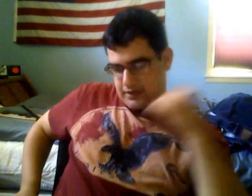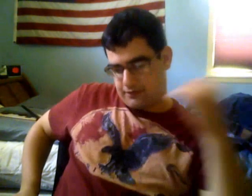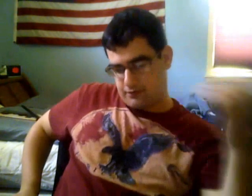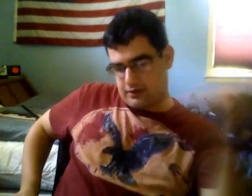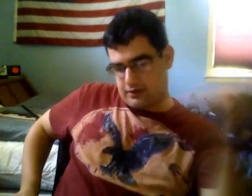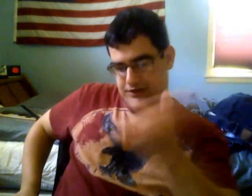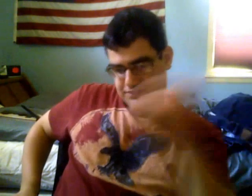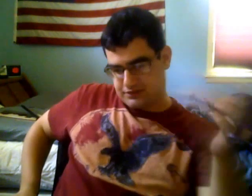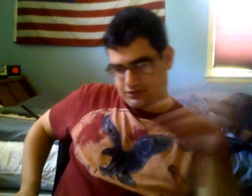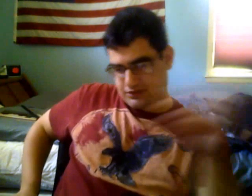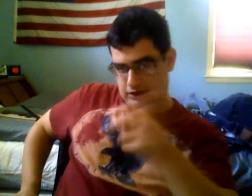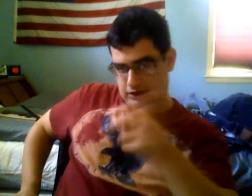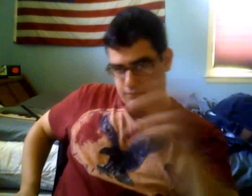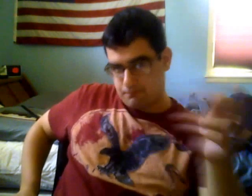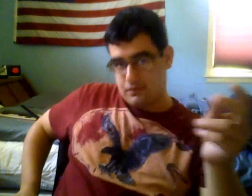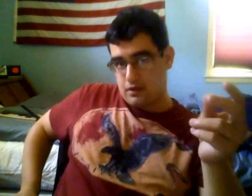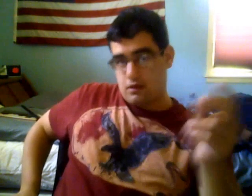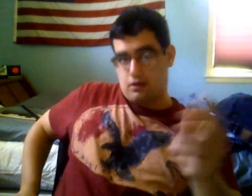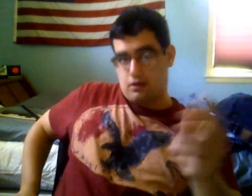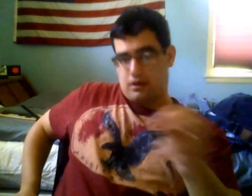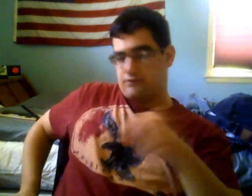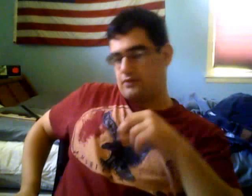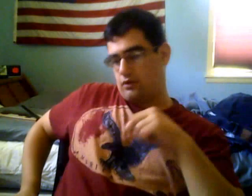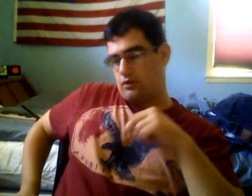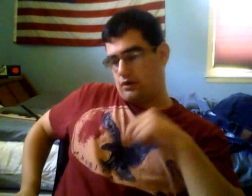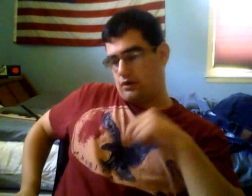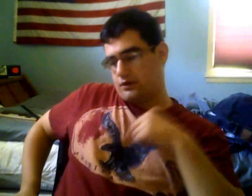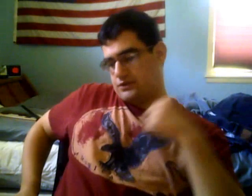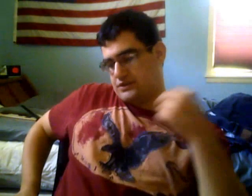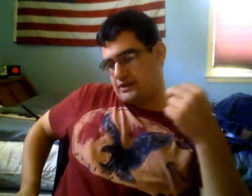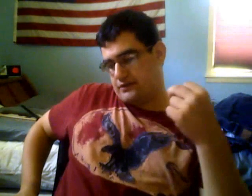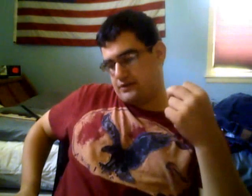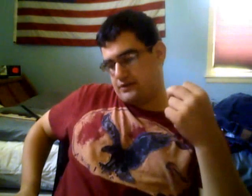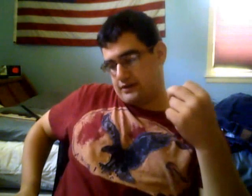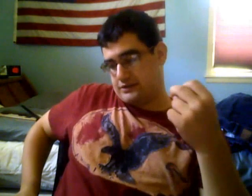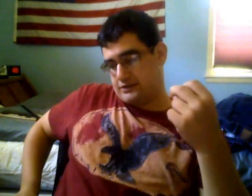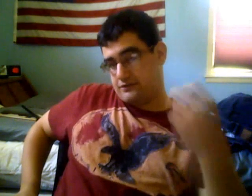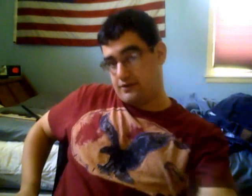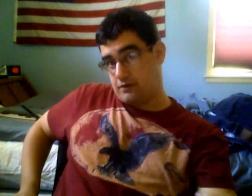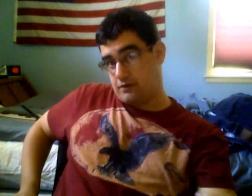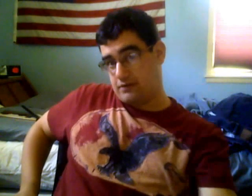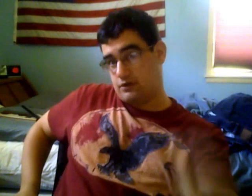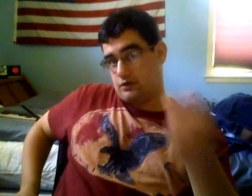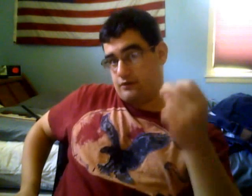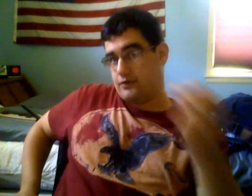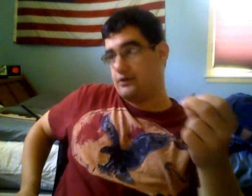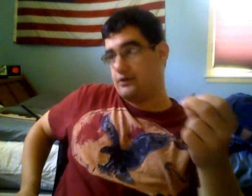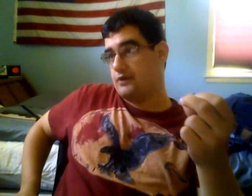have to realize is, even though Carter starts out as very popular and very good,